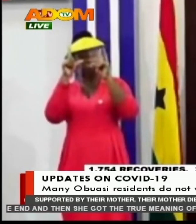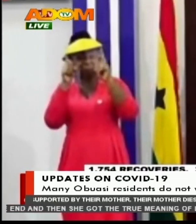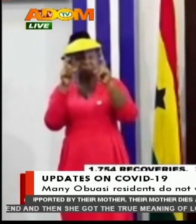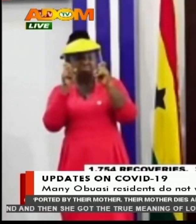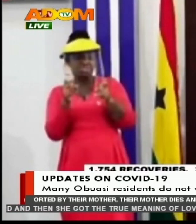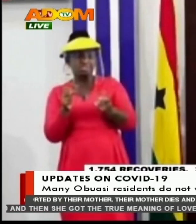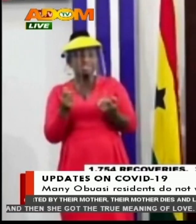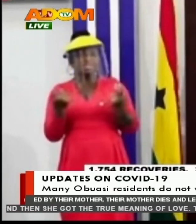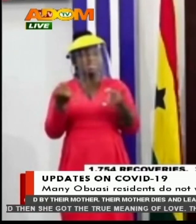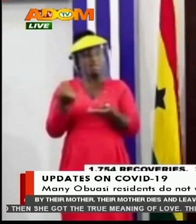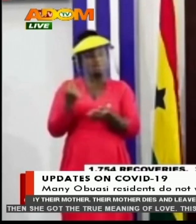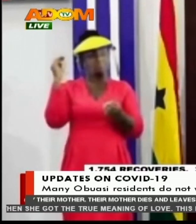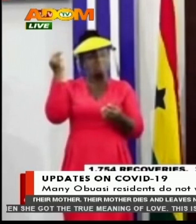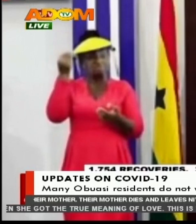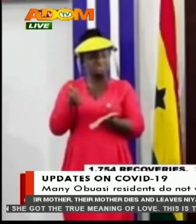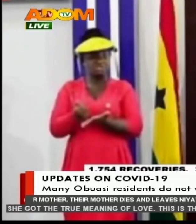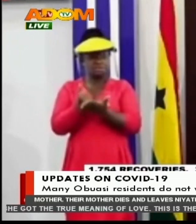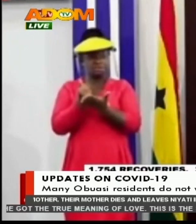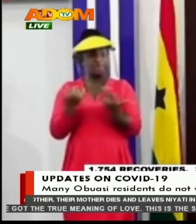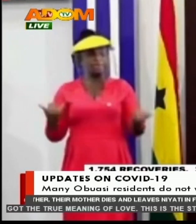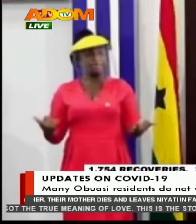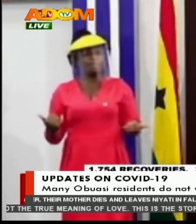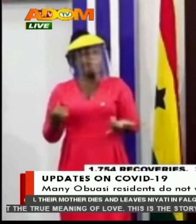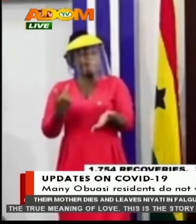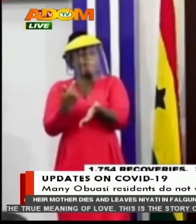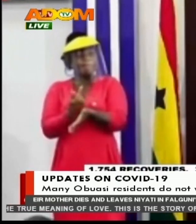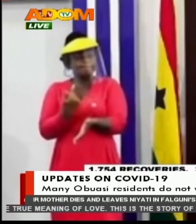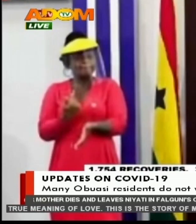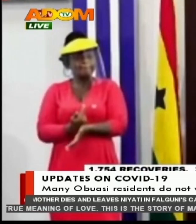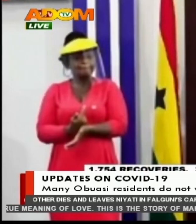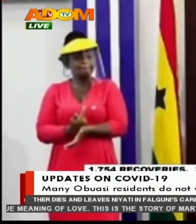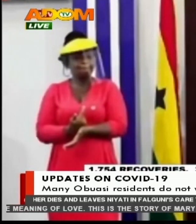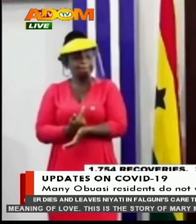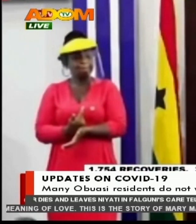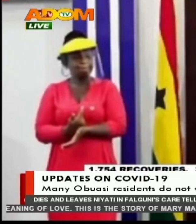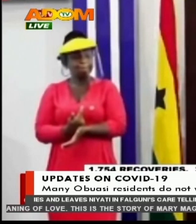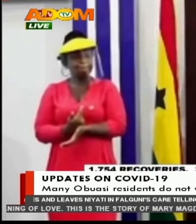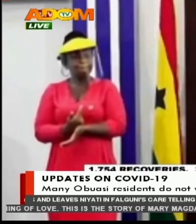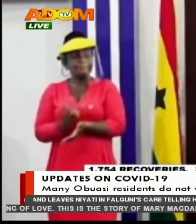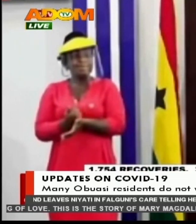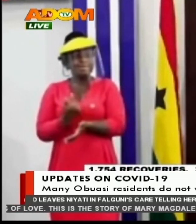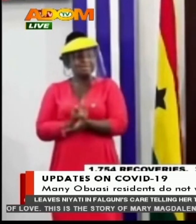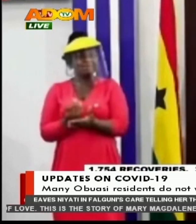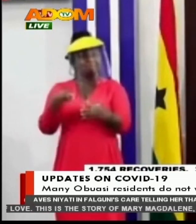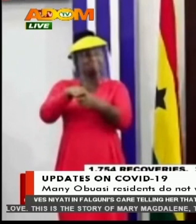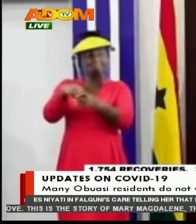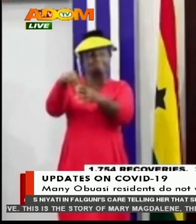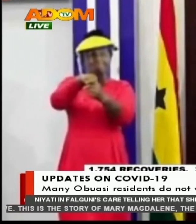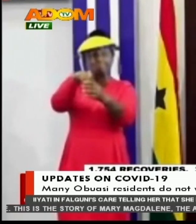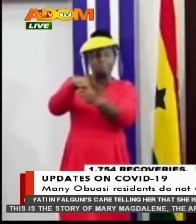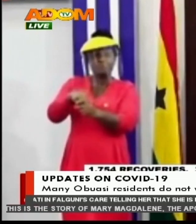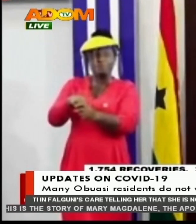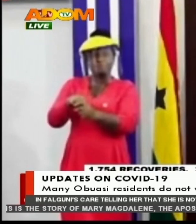22-bed facility, which is actually made up of hotels, and the regional minister has actually identified a 48-room